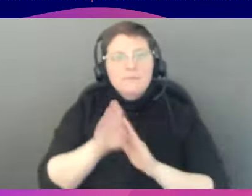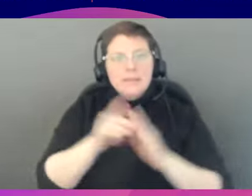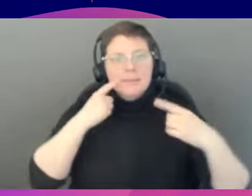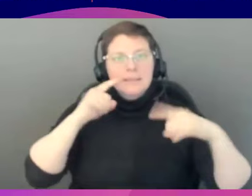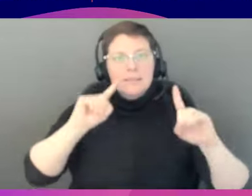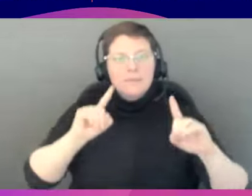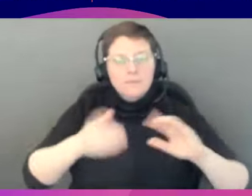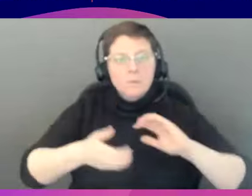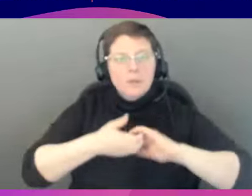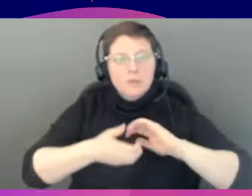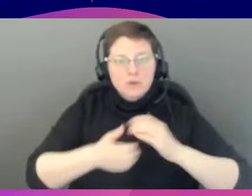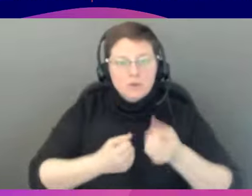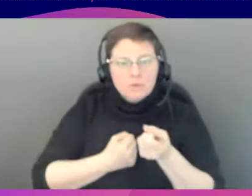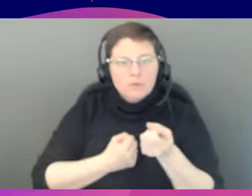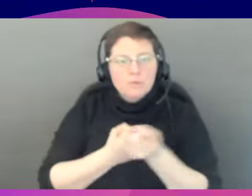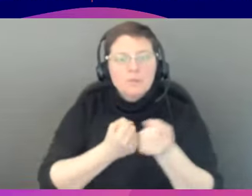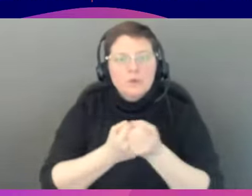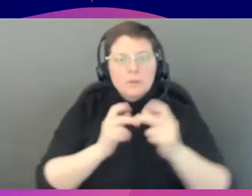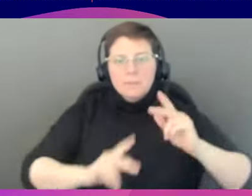their animals.